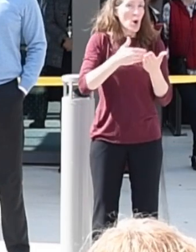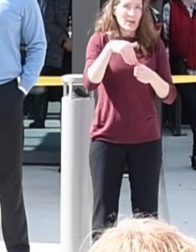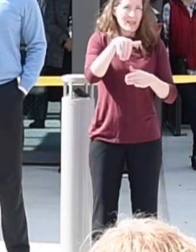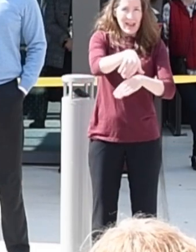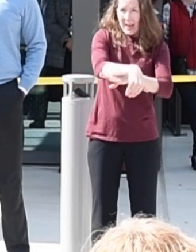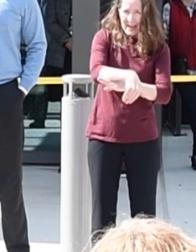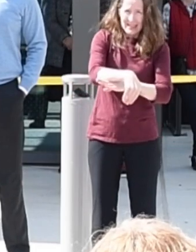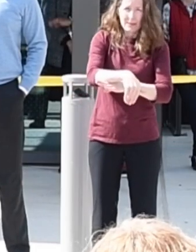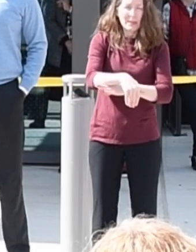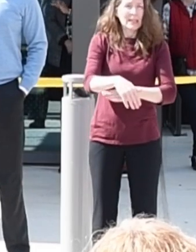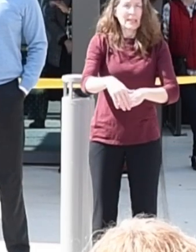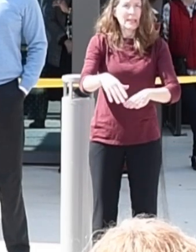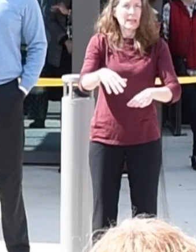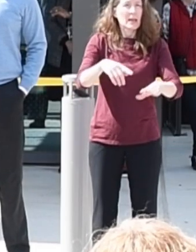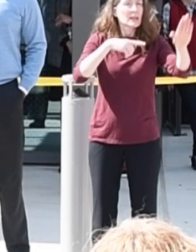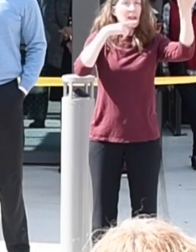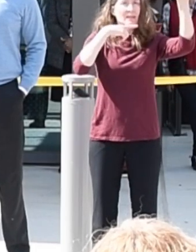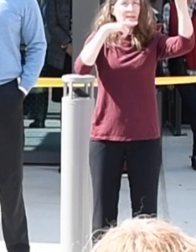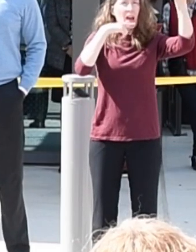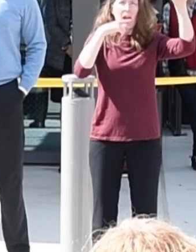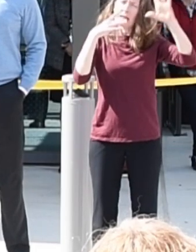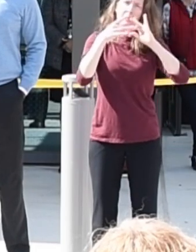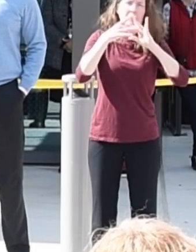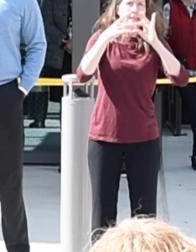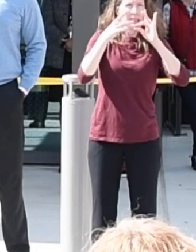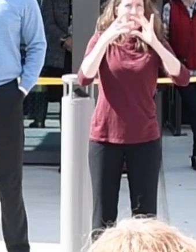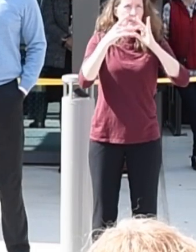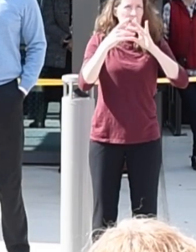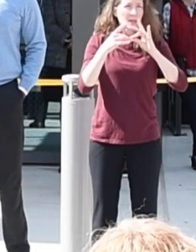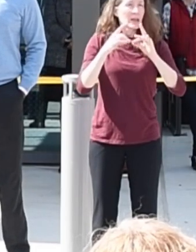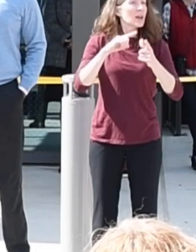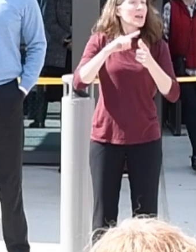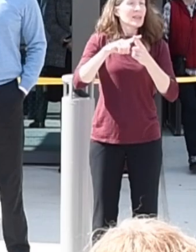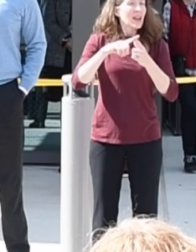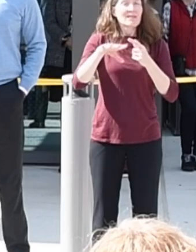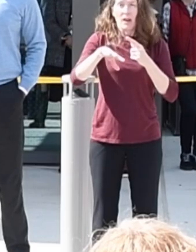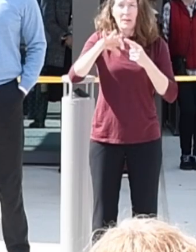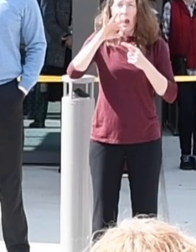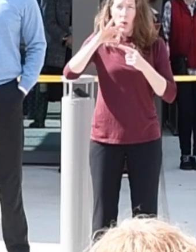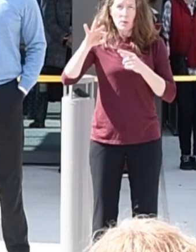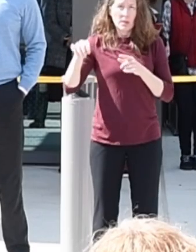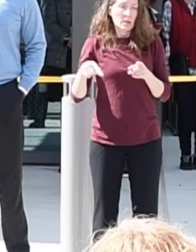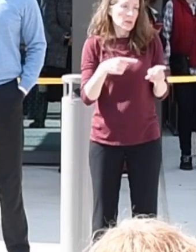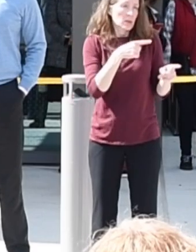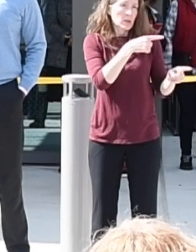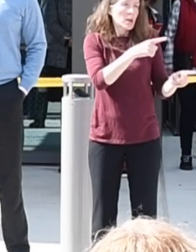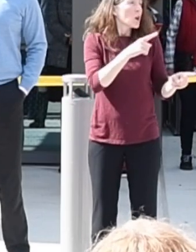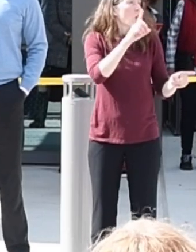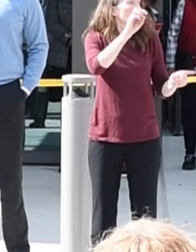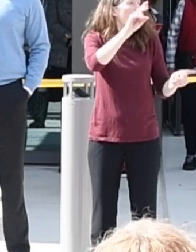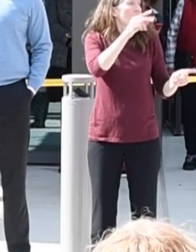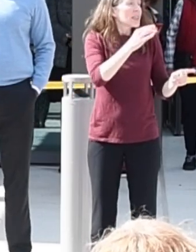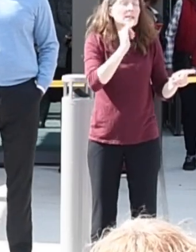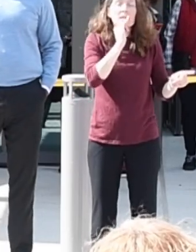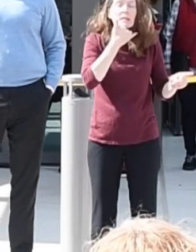and felt all pumped up. We went out to find out that Dorothy had parked her car in the police impound lot.